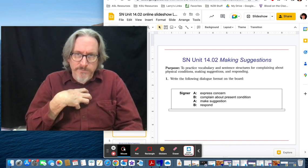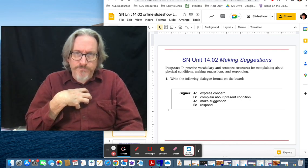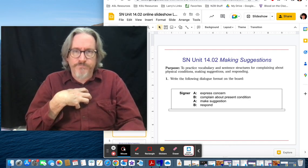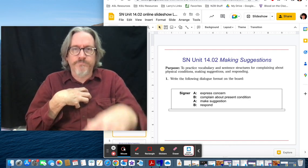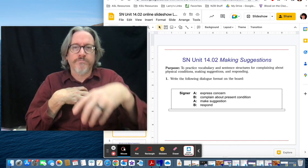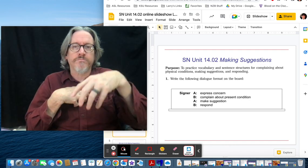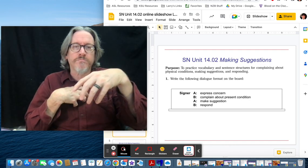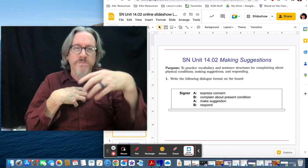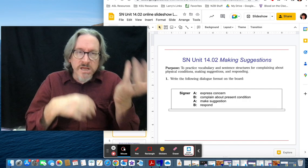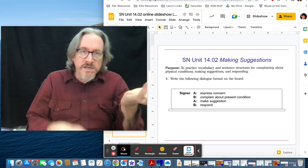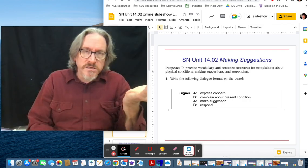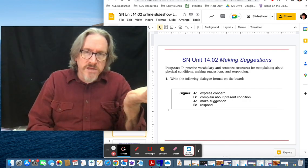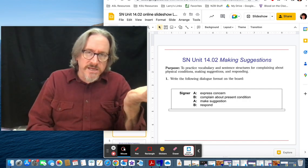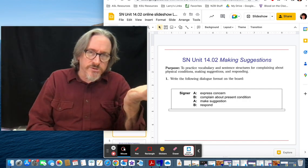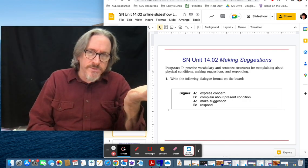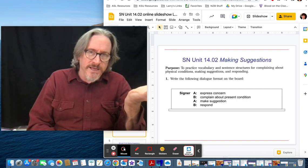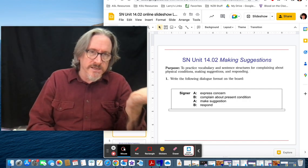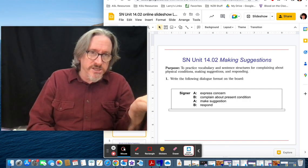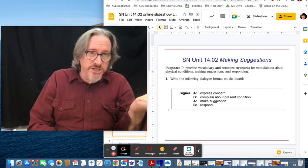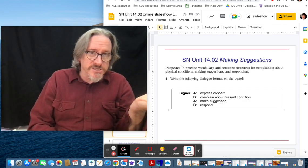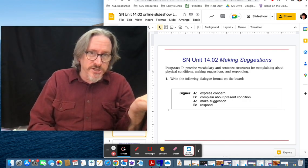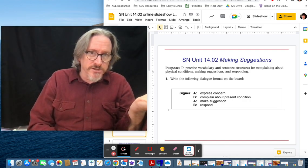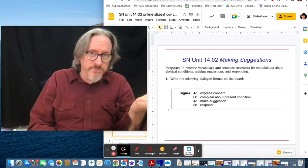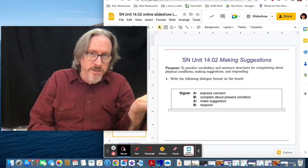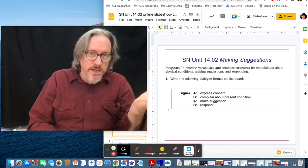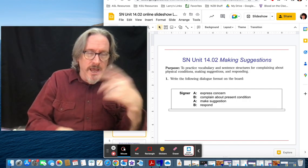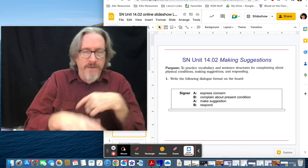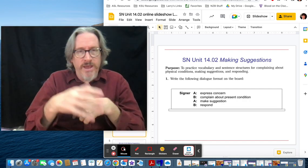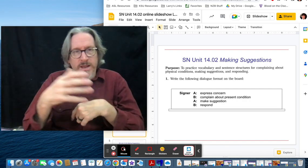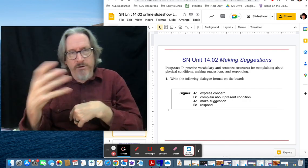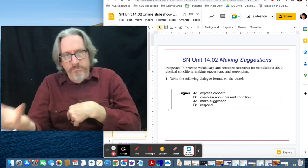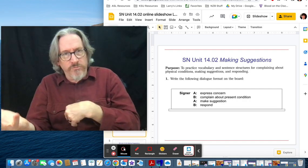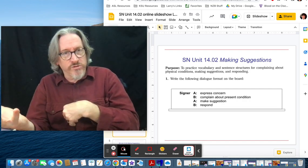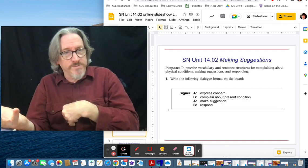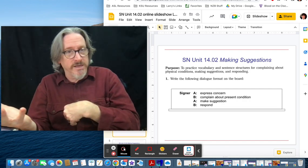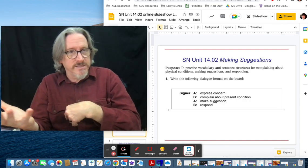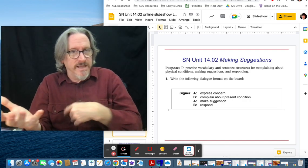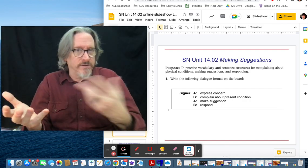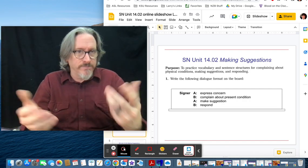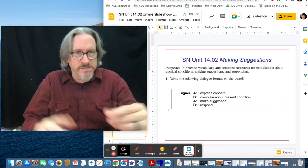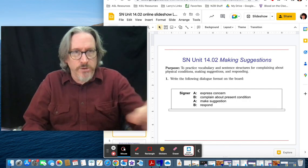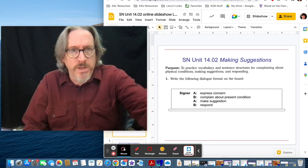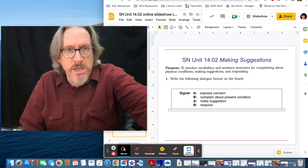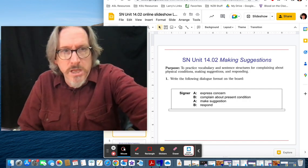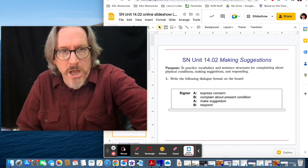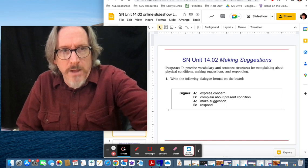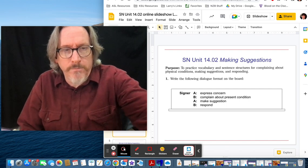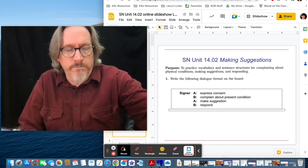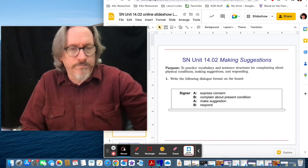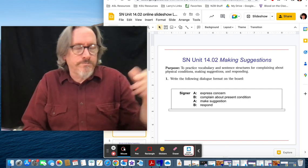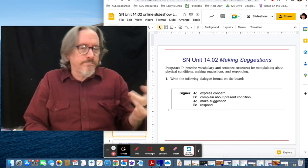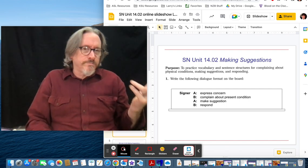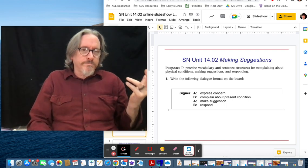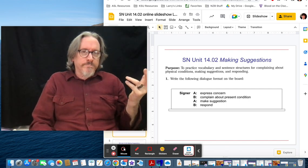complaining. Next person making a suggestion, and then responding to that, right? So